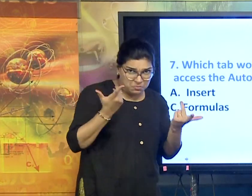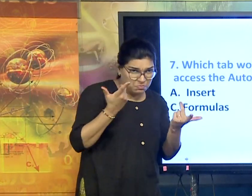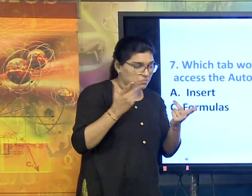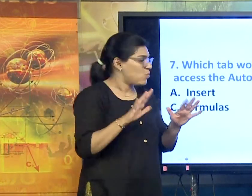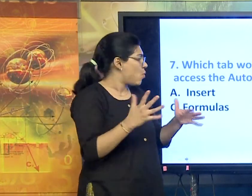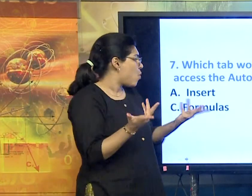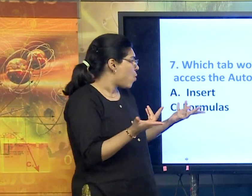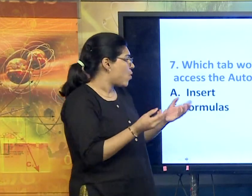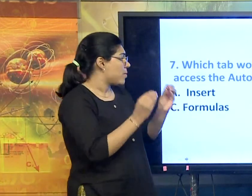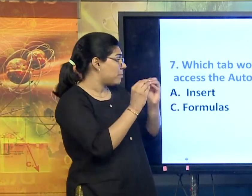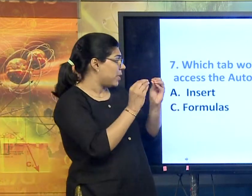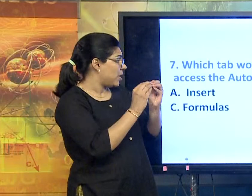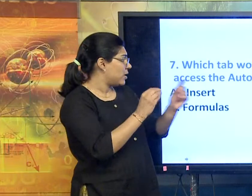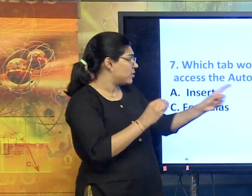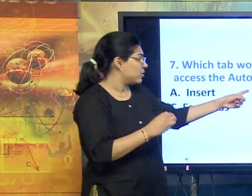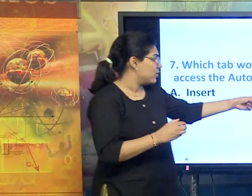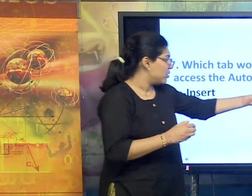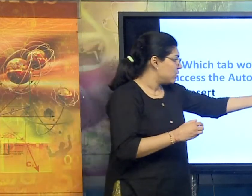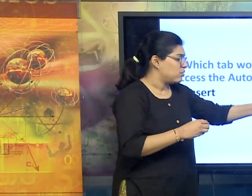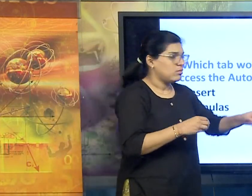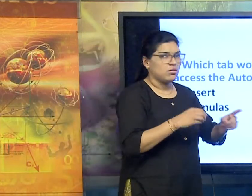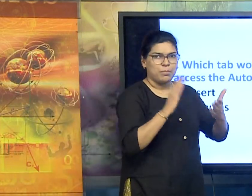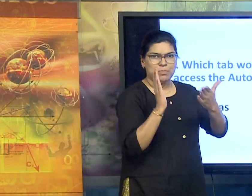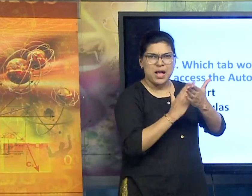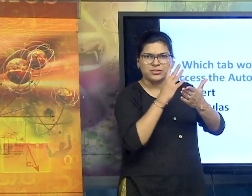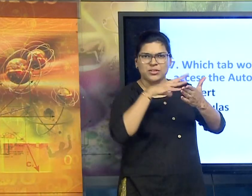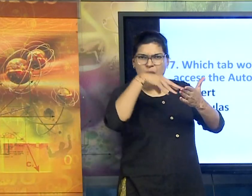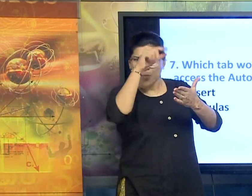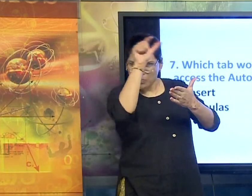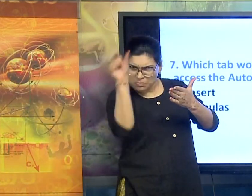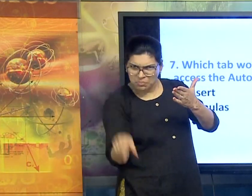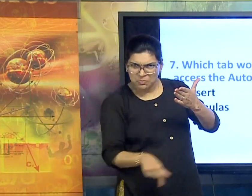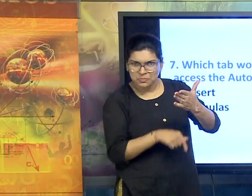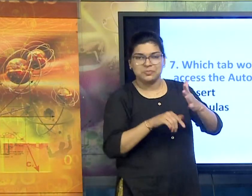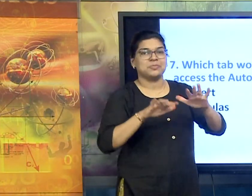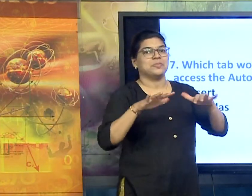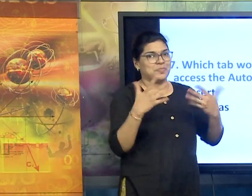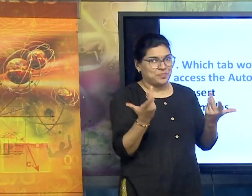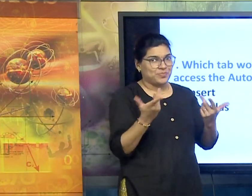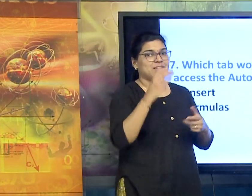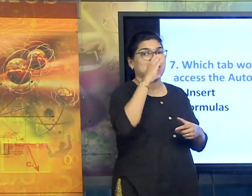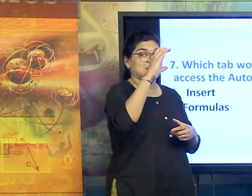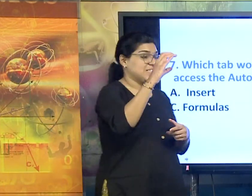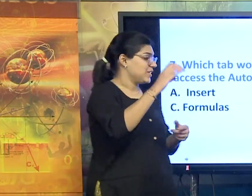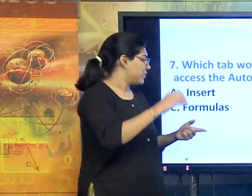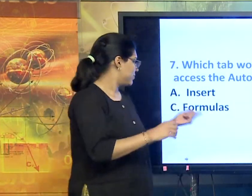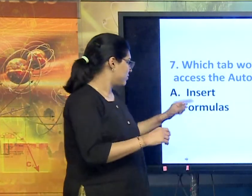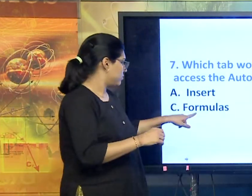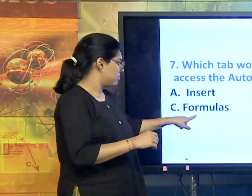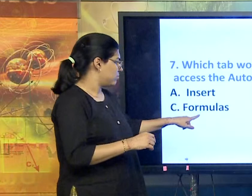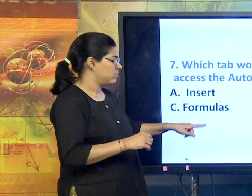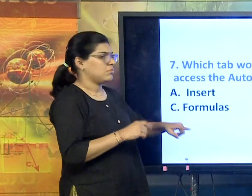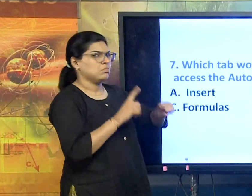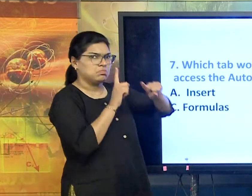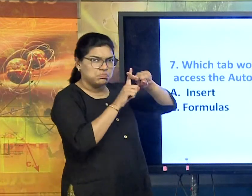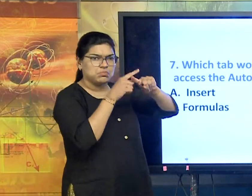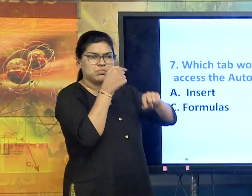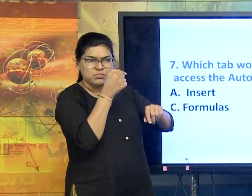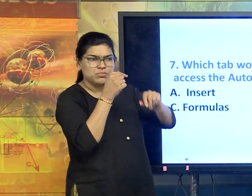D. You have to choose insert, or you have to choose from page layout, or you will choose